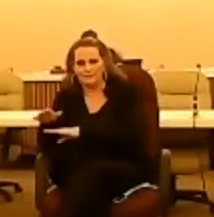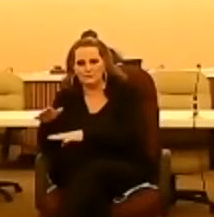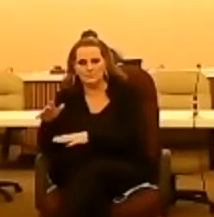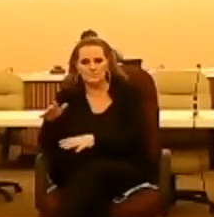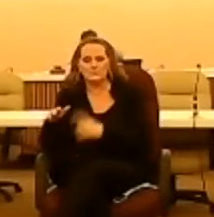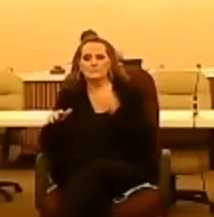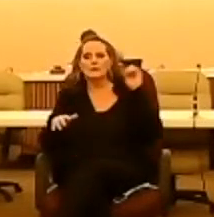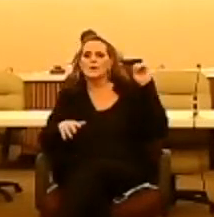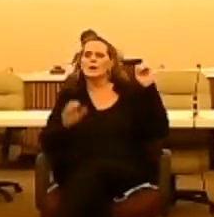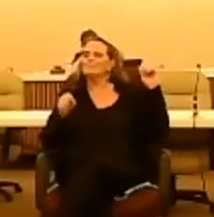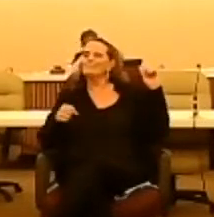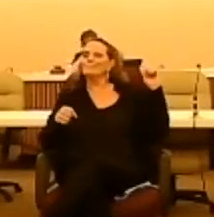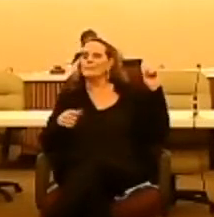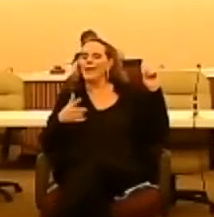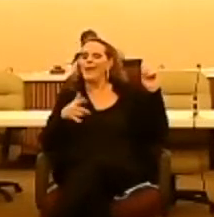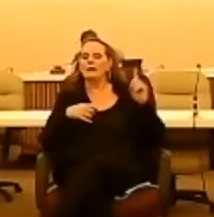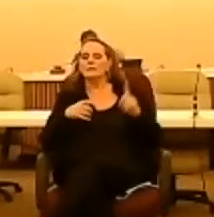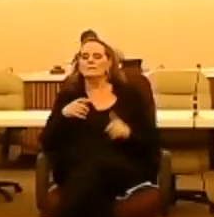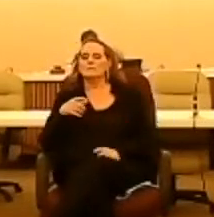was, so there was